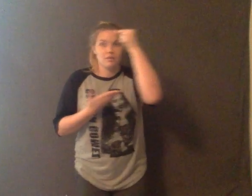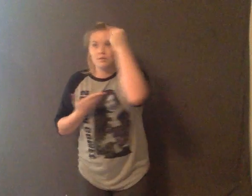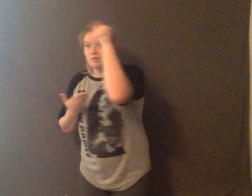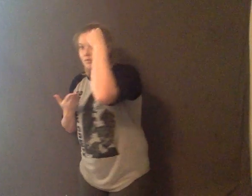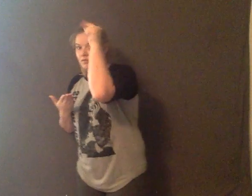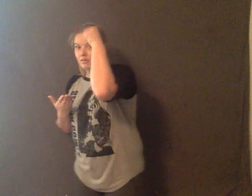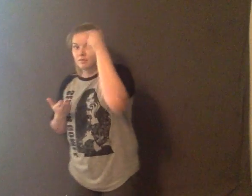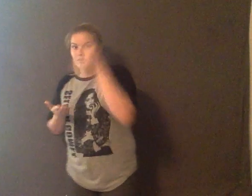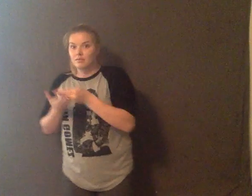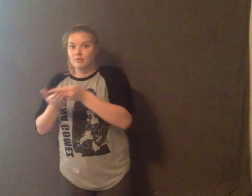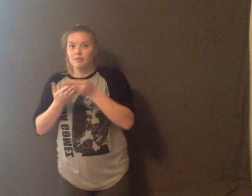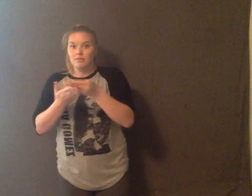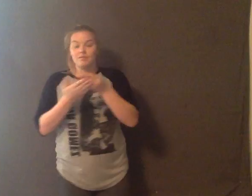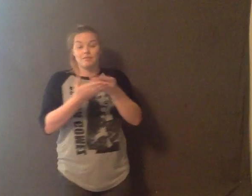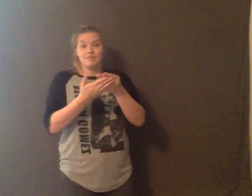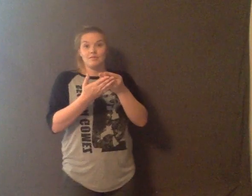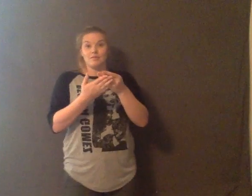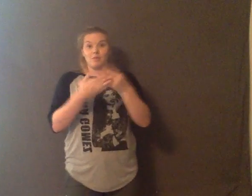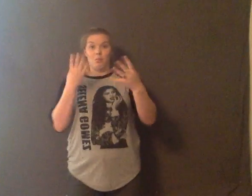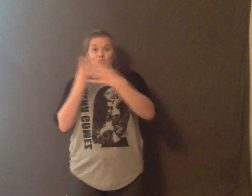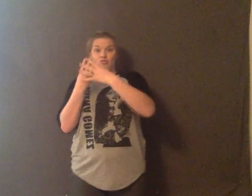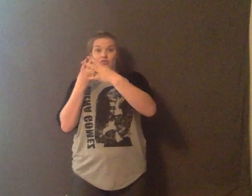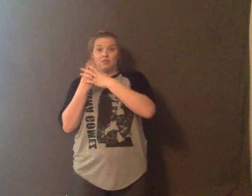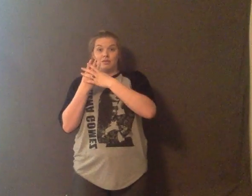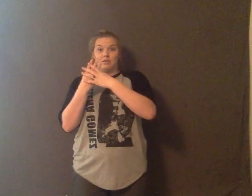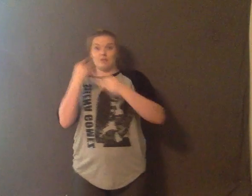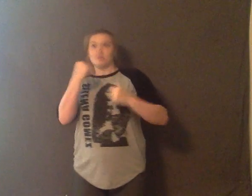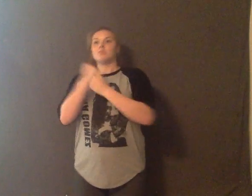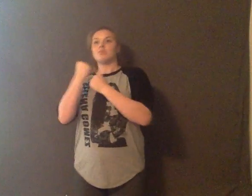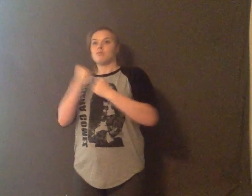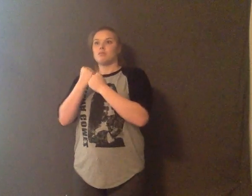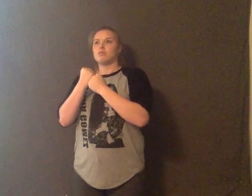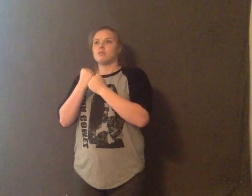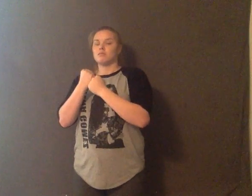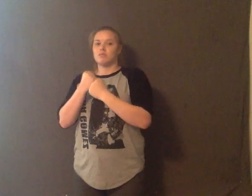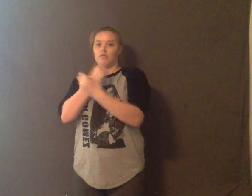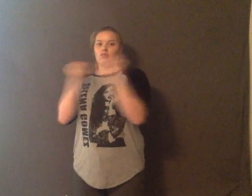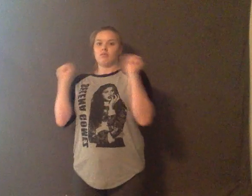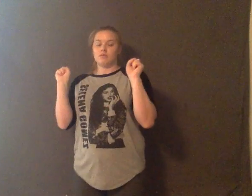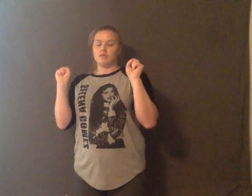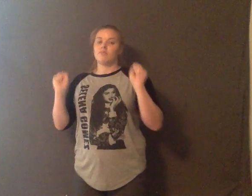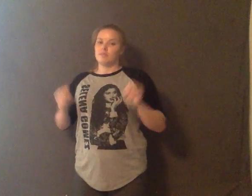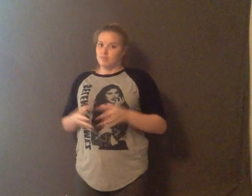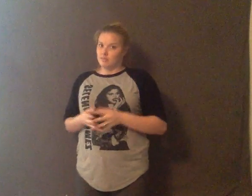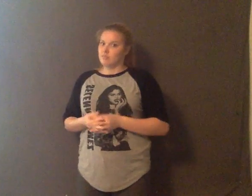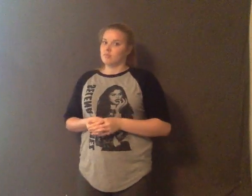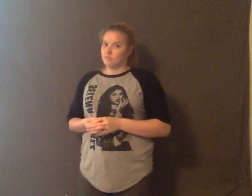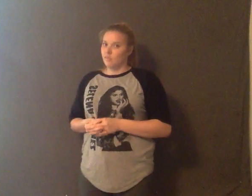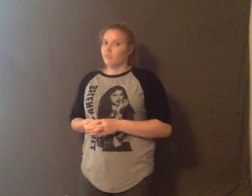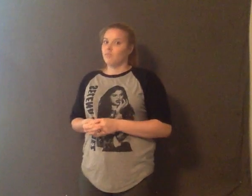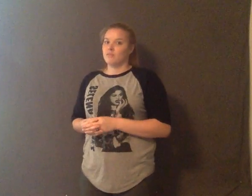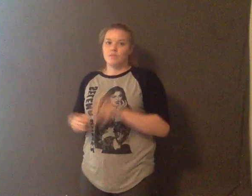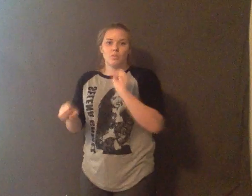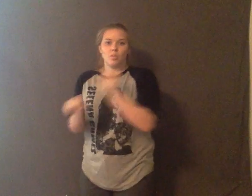subsidies, imprisoning activists that go against them. And I think it's quite telling that these industries are working so hard and spending so